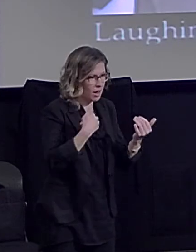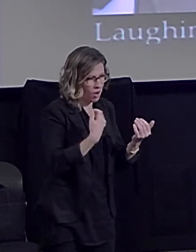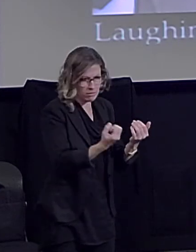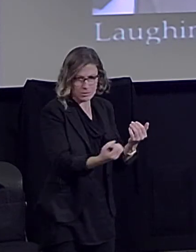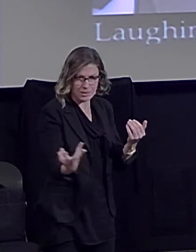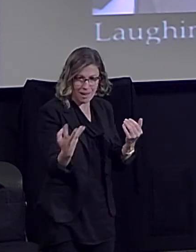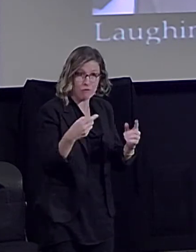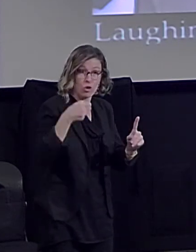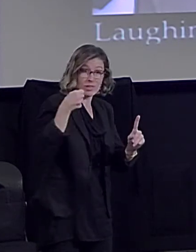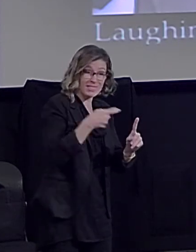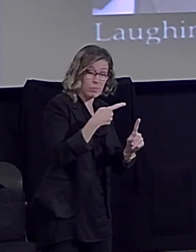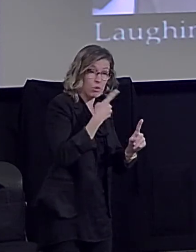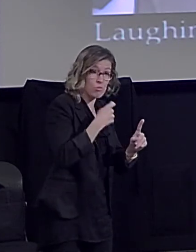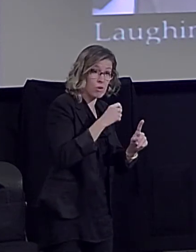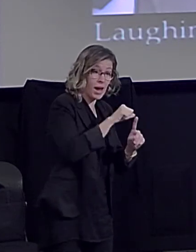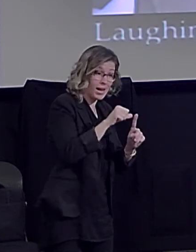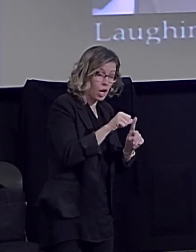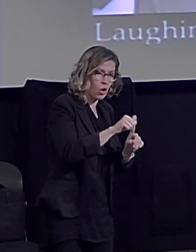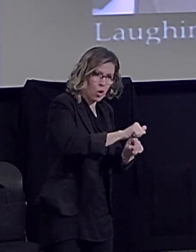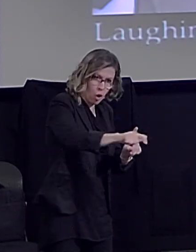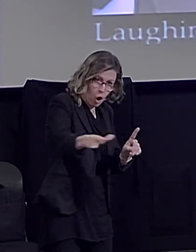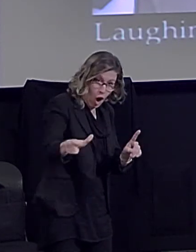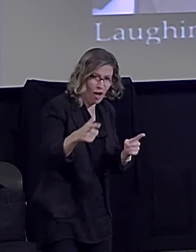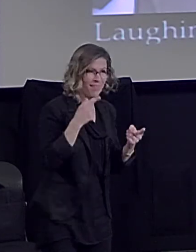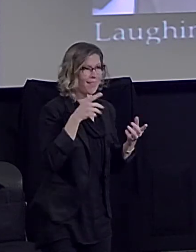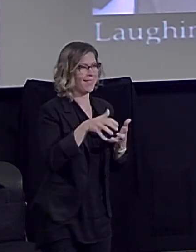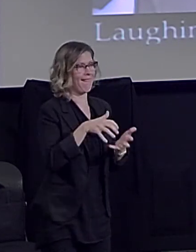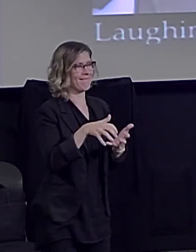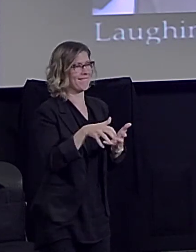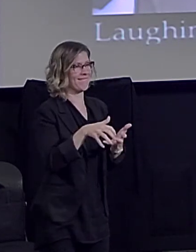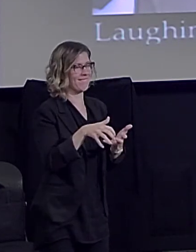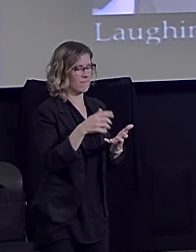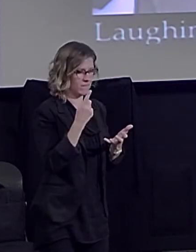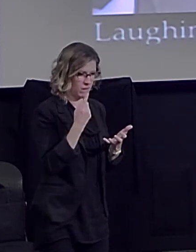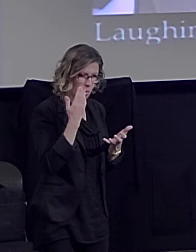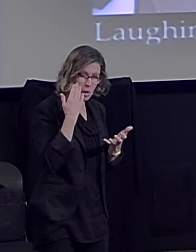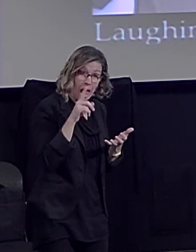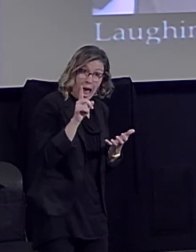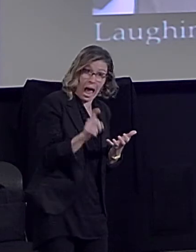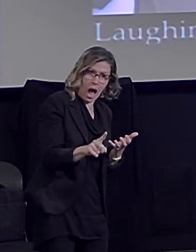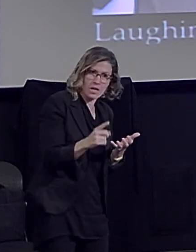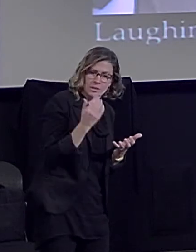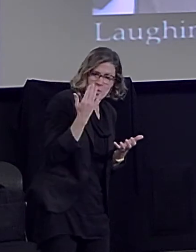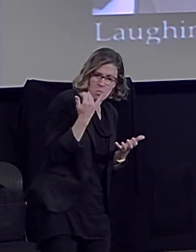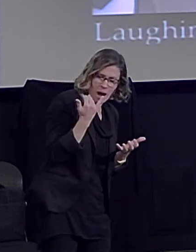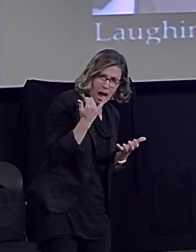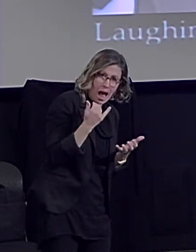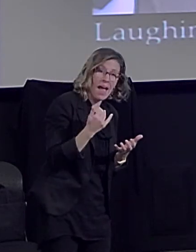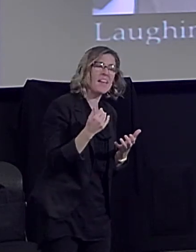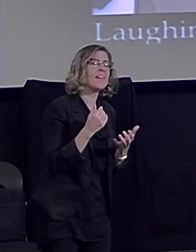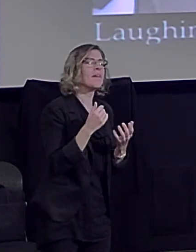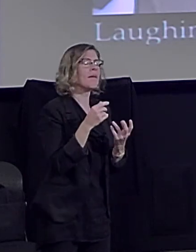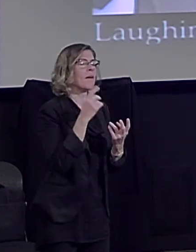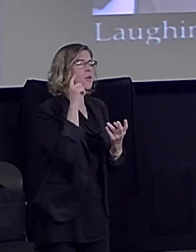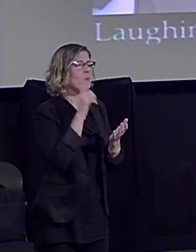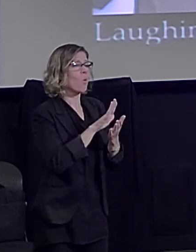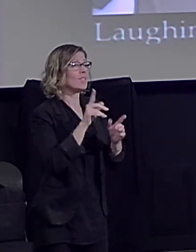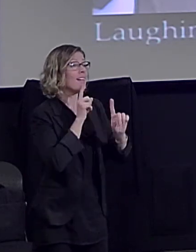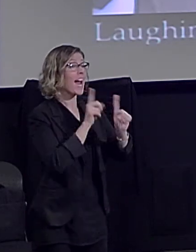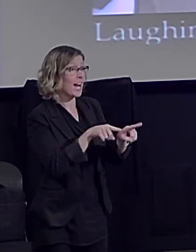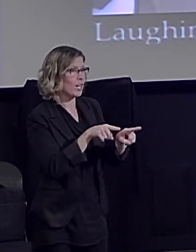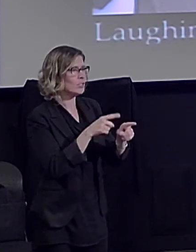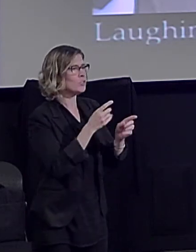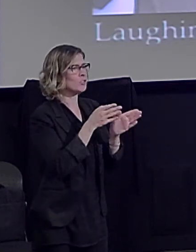them, the patients start laughing. And if you ask why, there is two categories. One say, because something